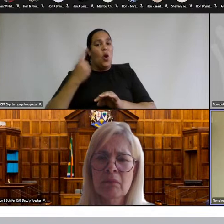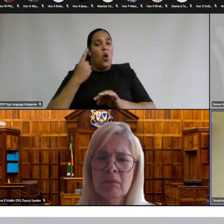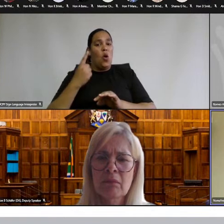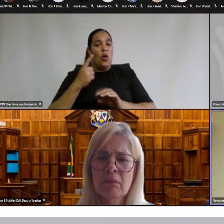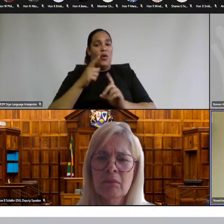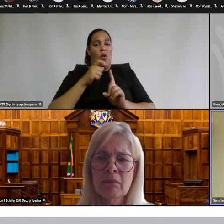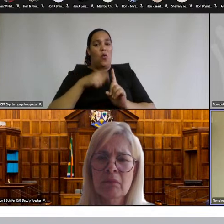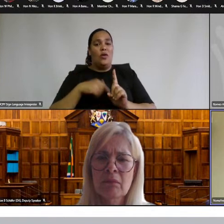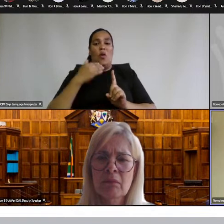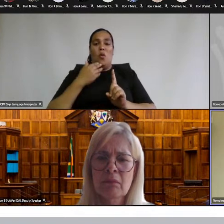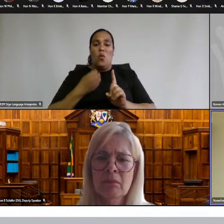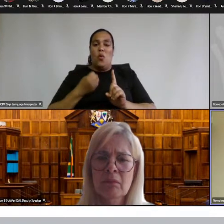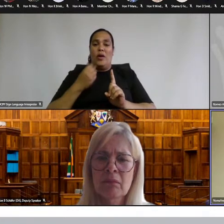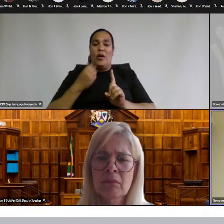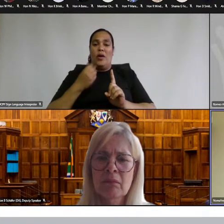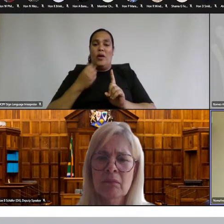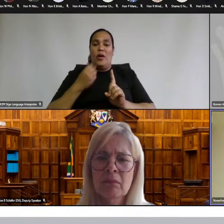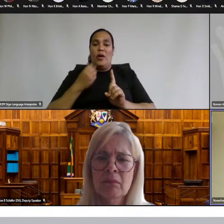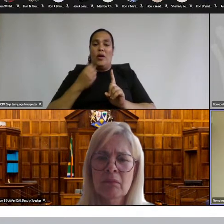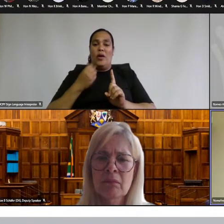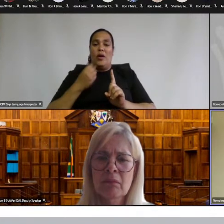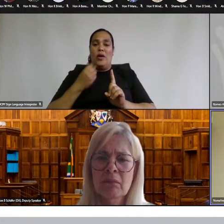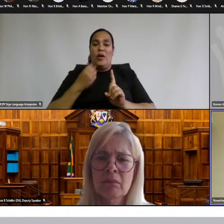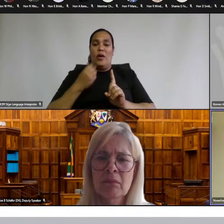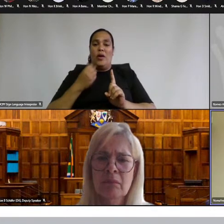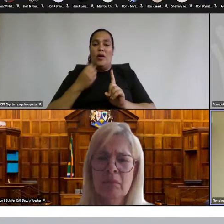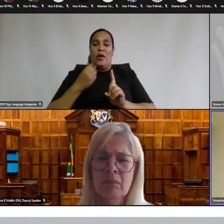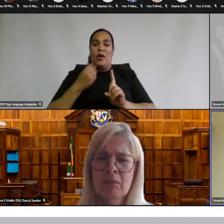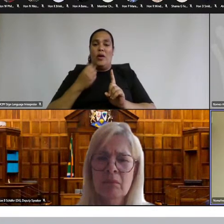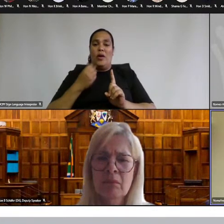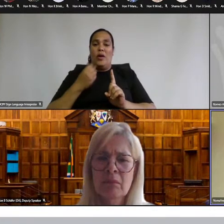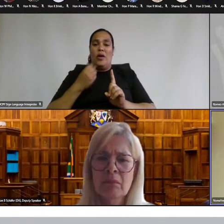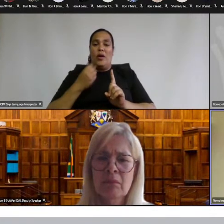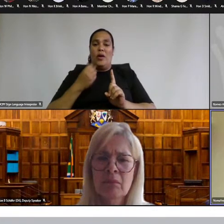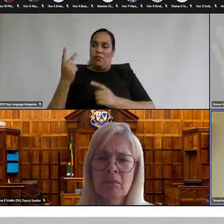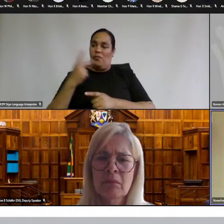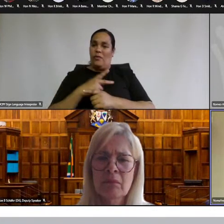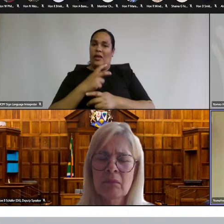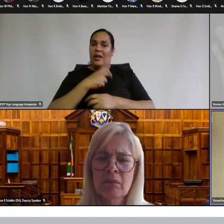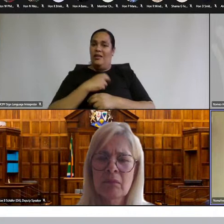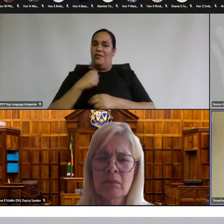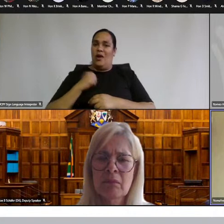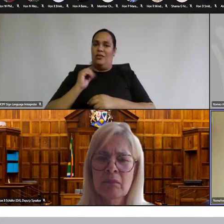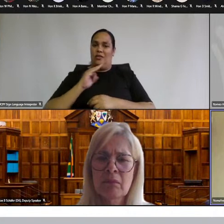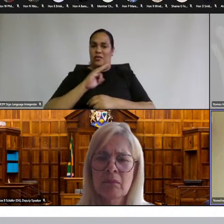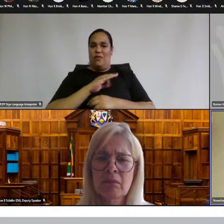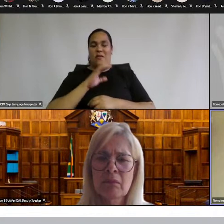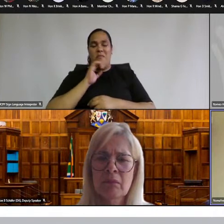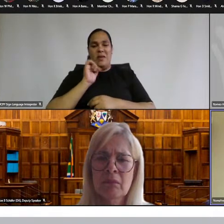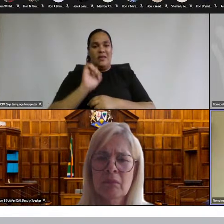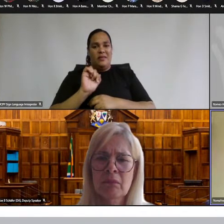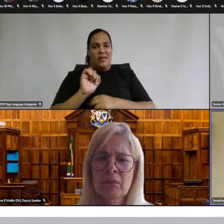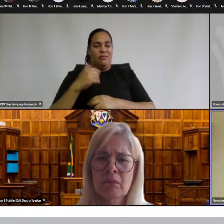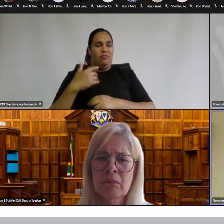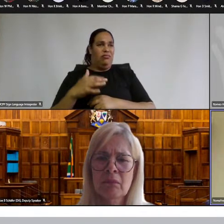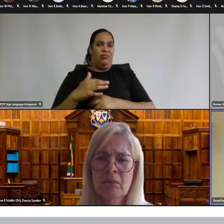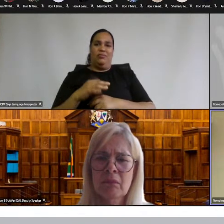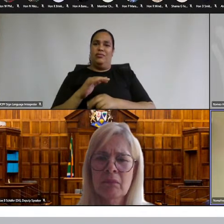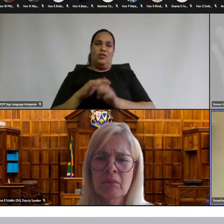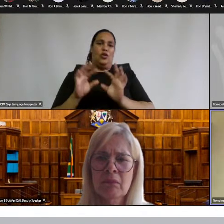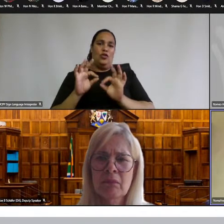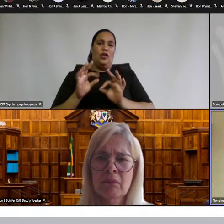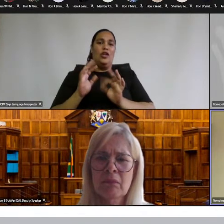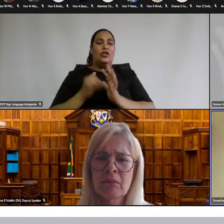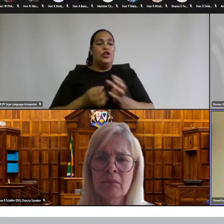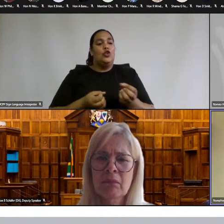giving extra 2 days leave, extra 2 days leave for our staff. which is very unusual, just to